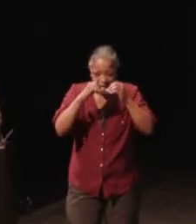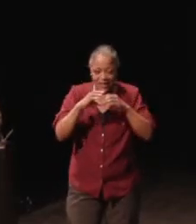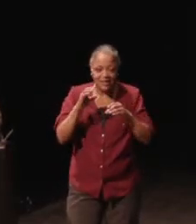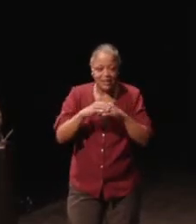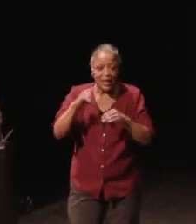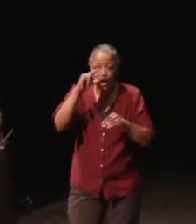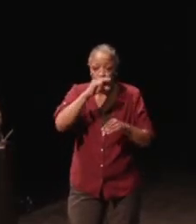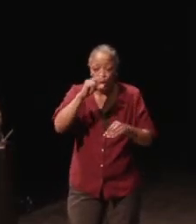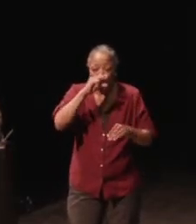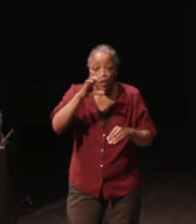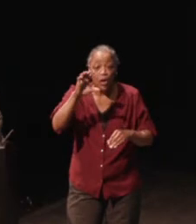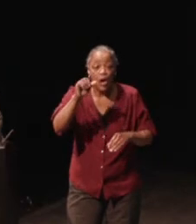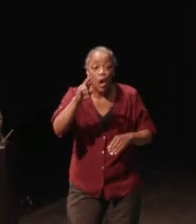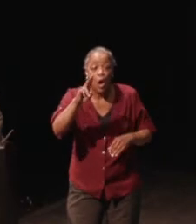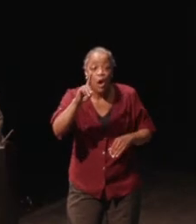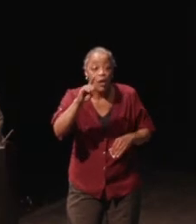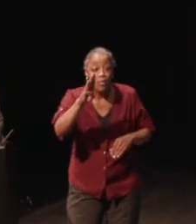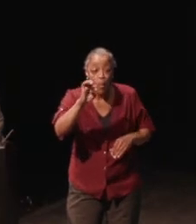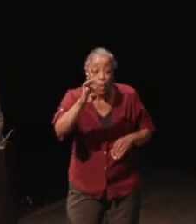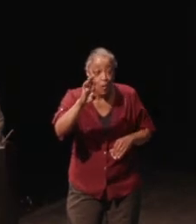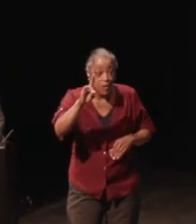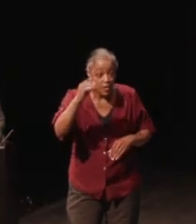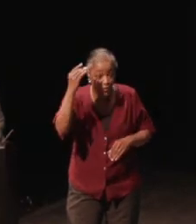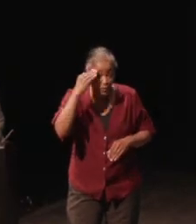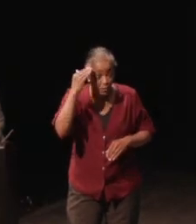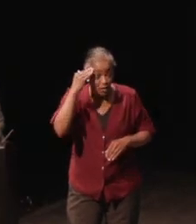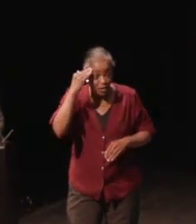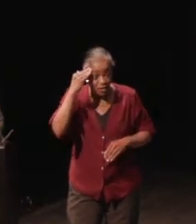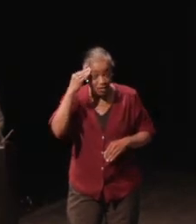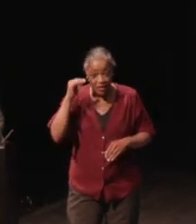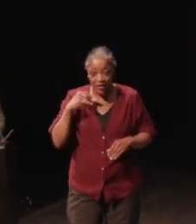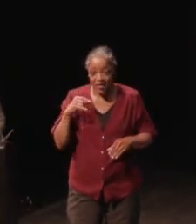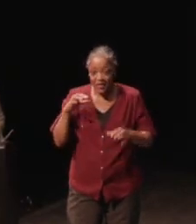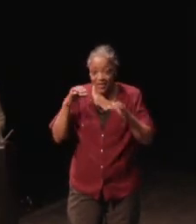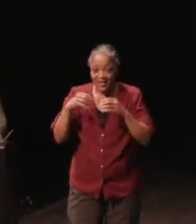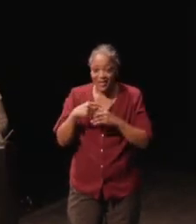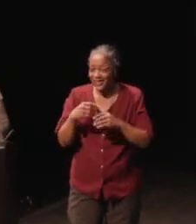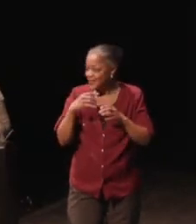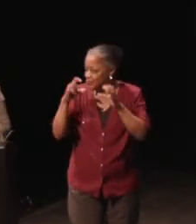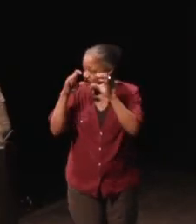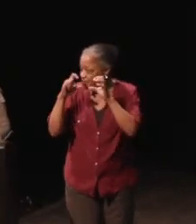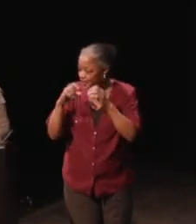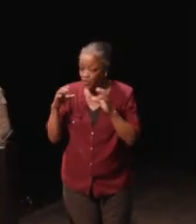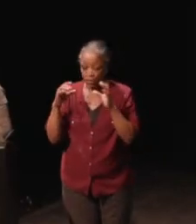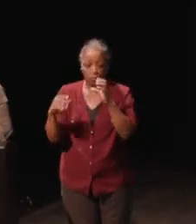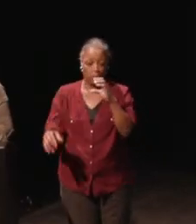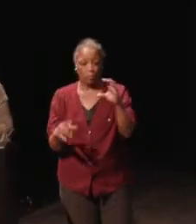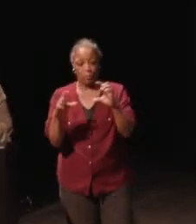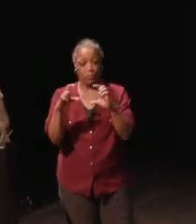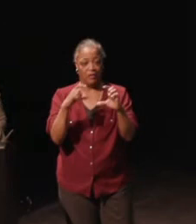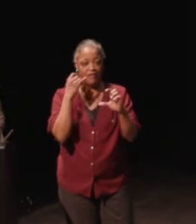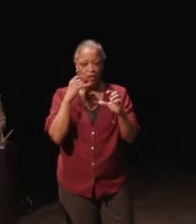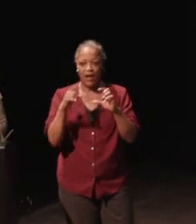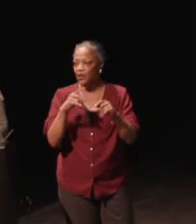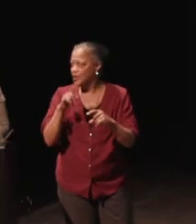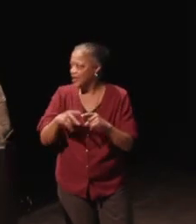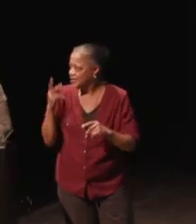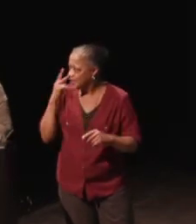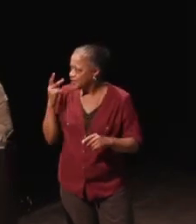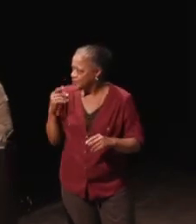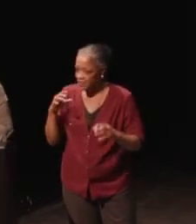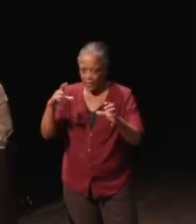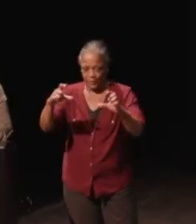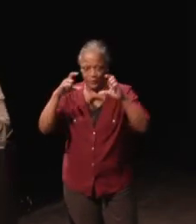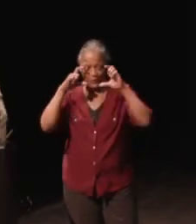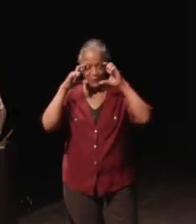Google Cardboard. If you're familiar with Google Cardboard, these are the lenses. So you can just, well, I mean, I know you can't see it, I didn't see it, but